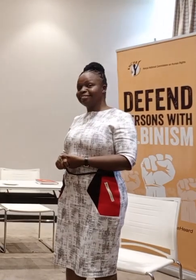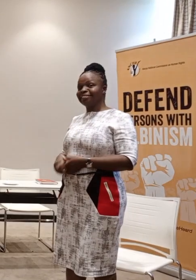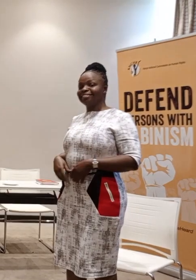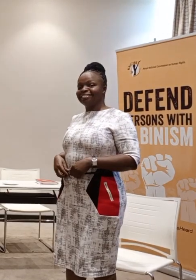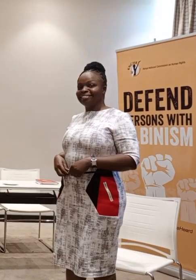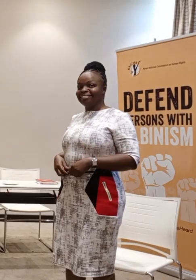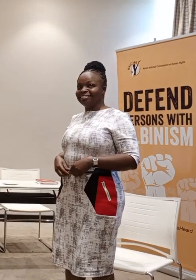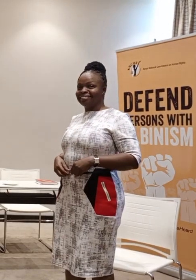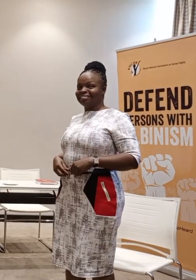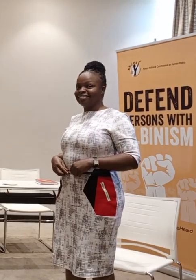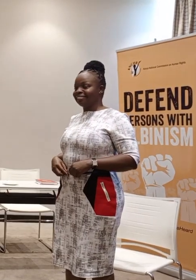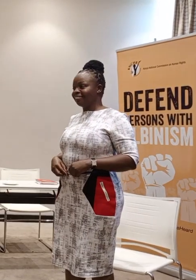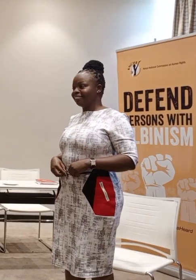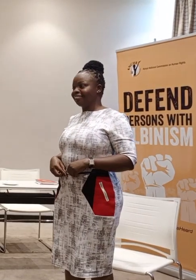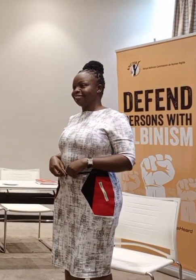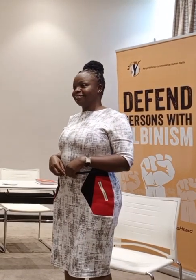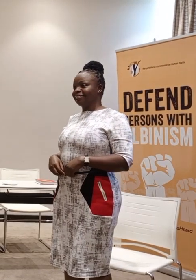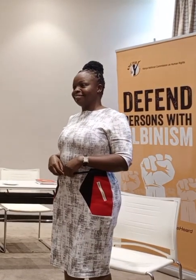Now what we are going to do,